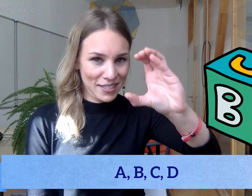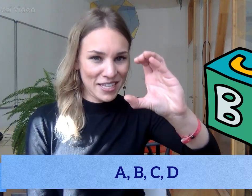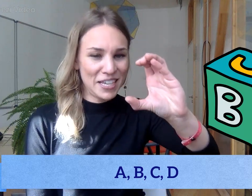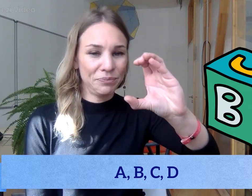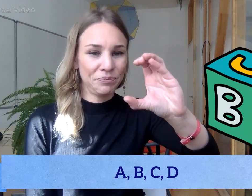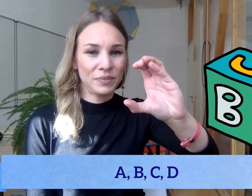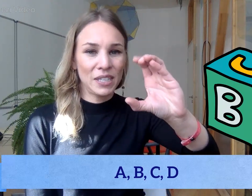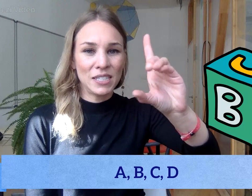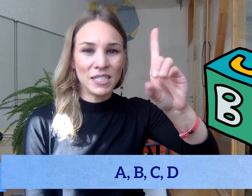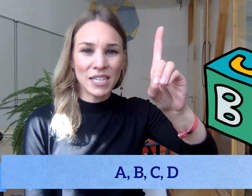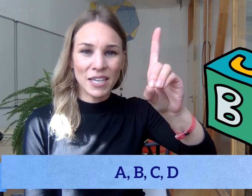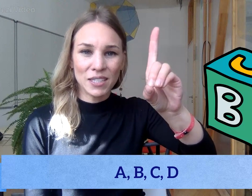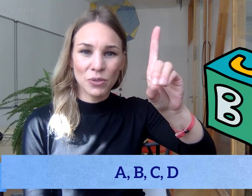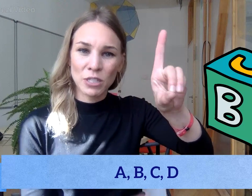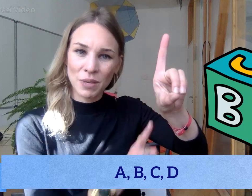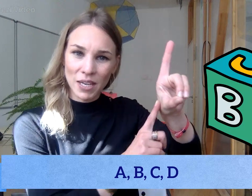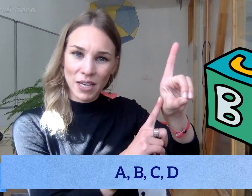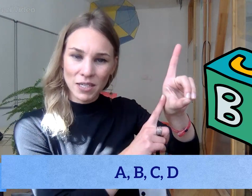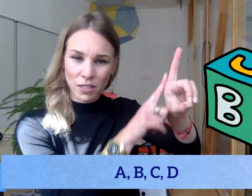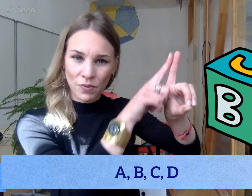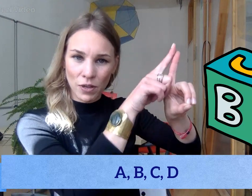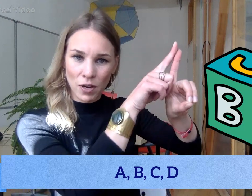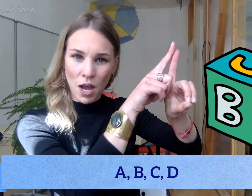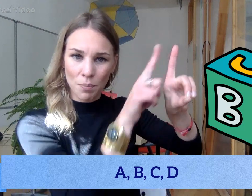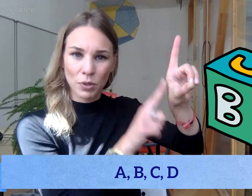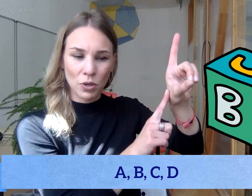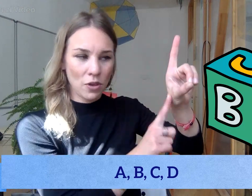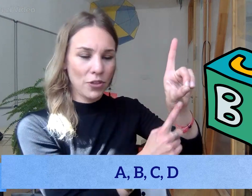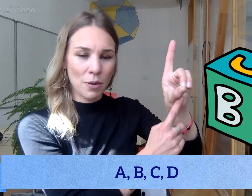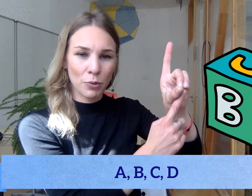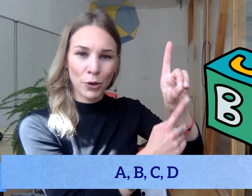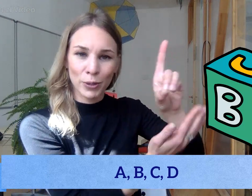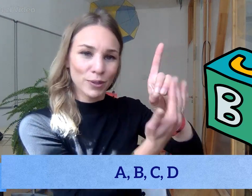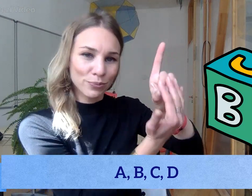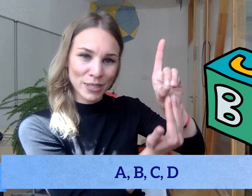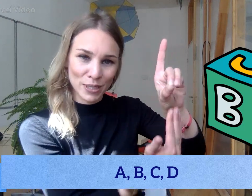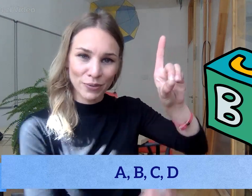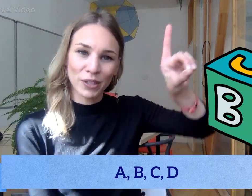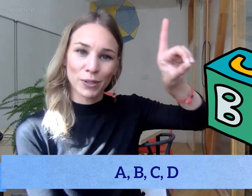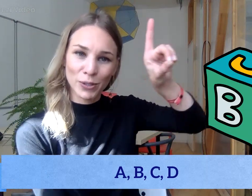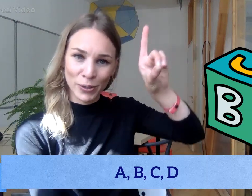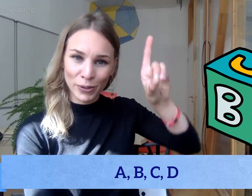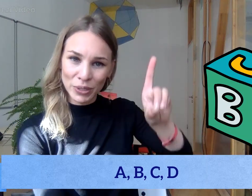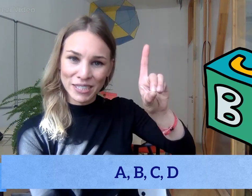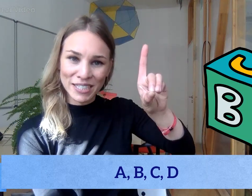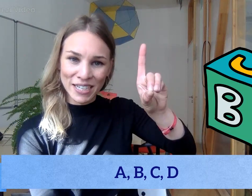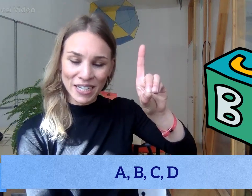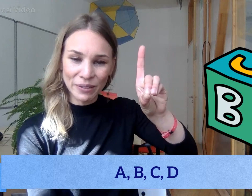C. D is going to be your index finger up, thumb curled, rest of the fingers curled. D.